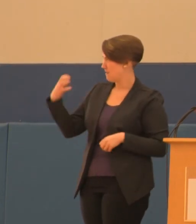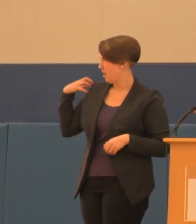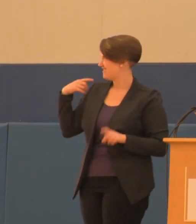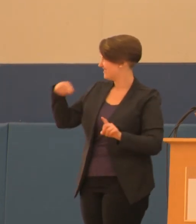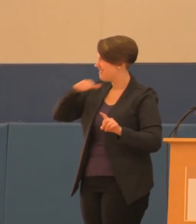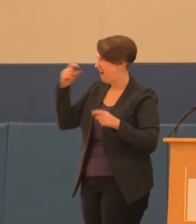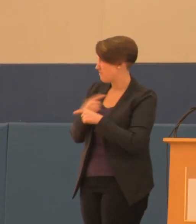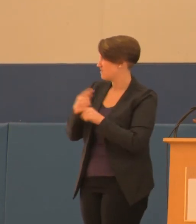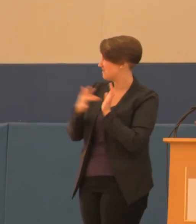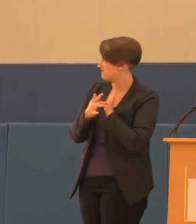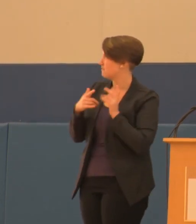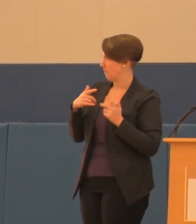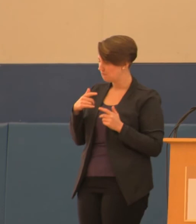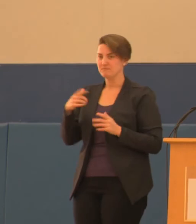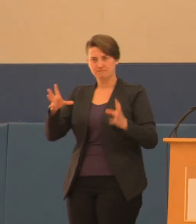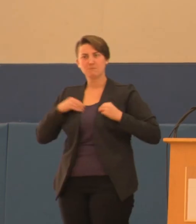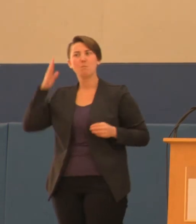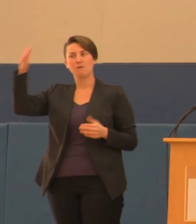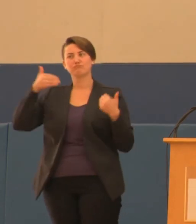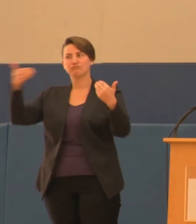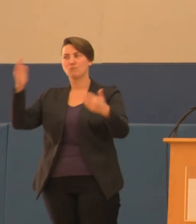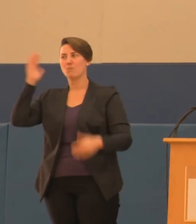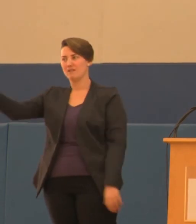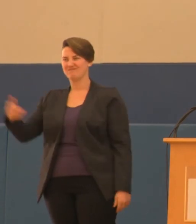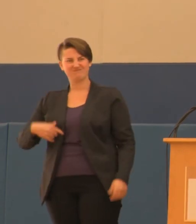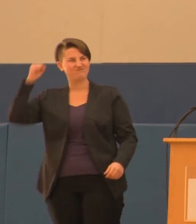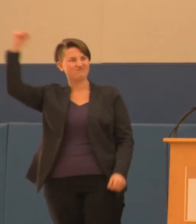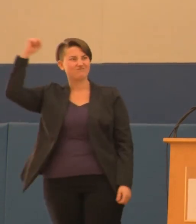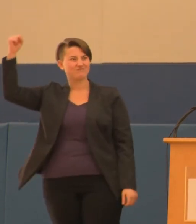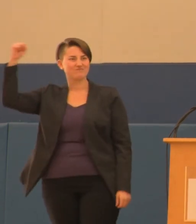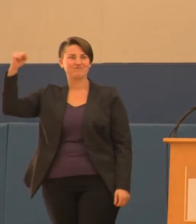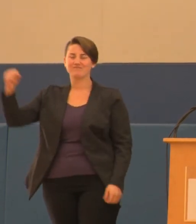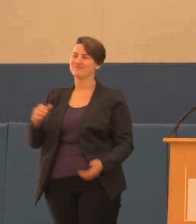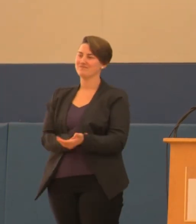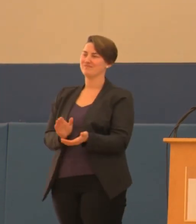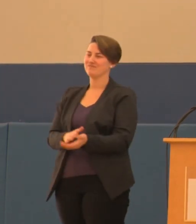need to know. We're going to take that complaint and we're going to go forward. Yeah!